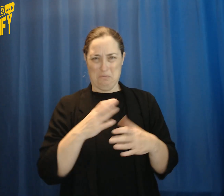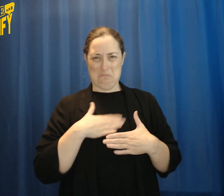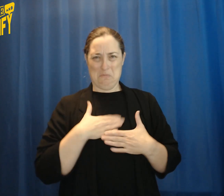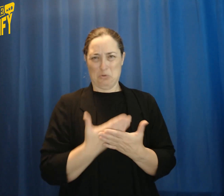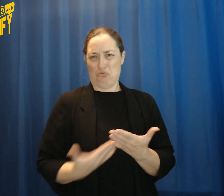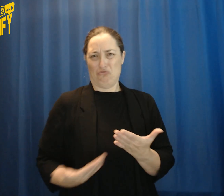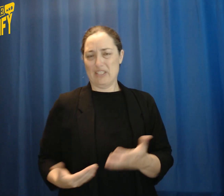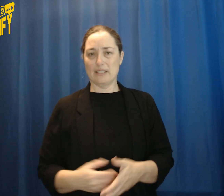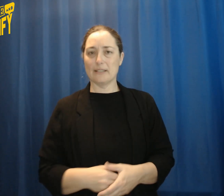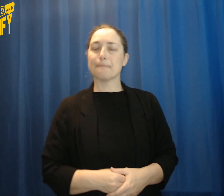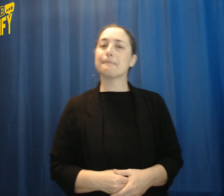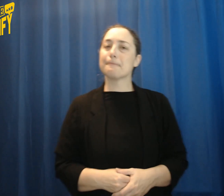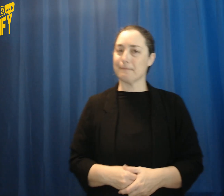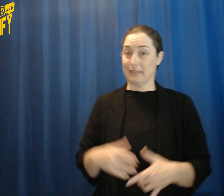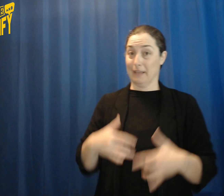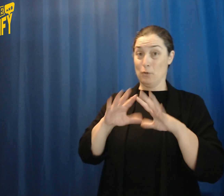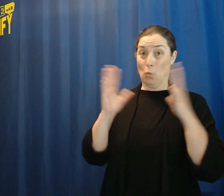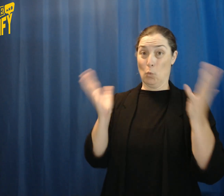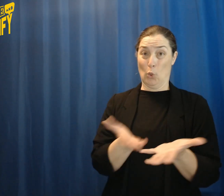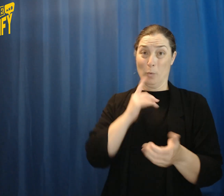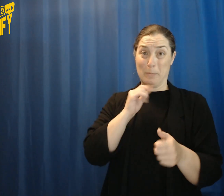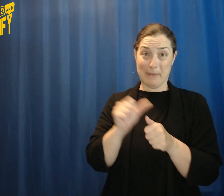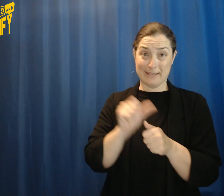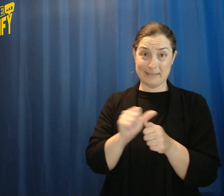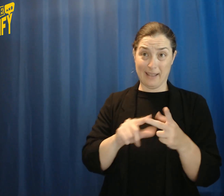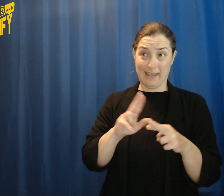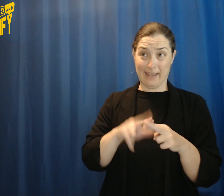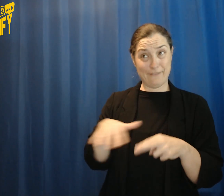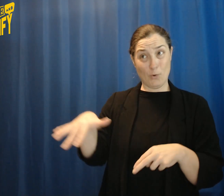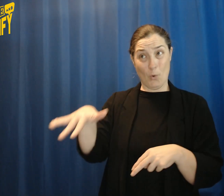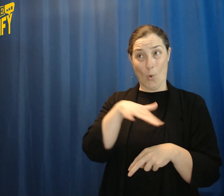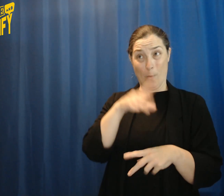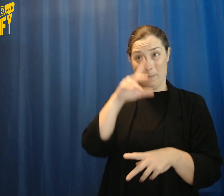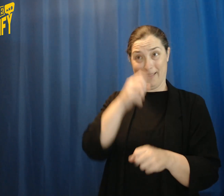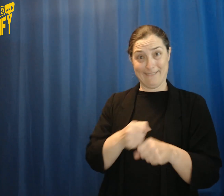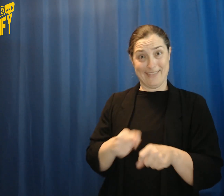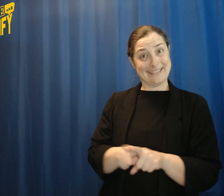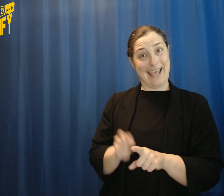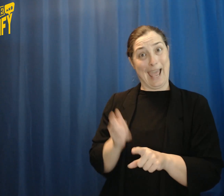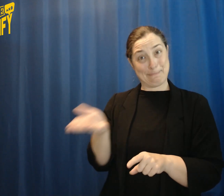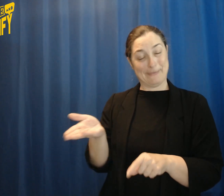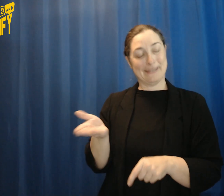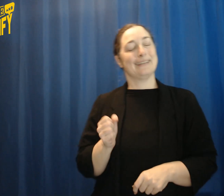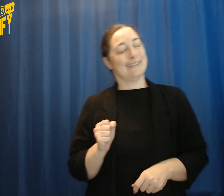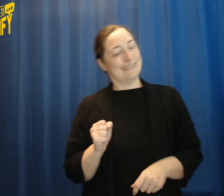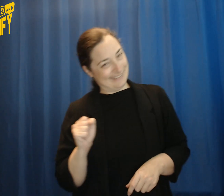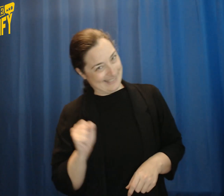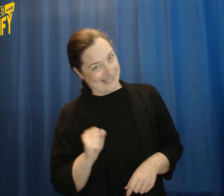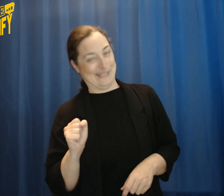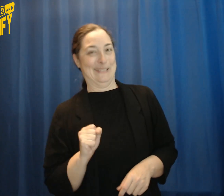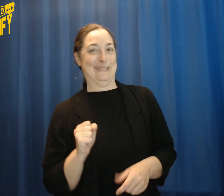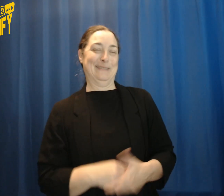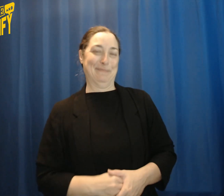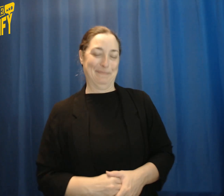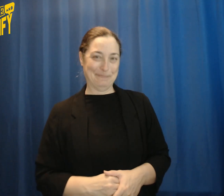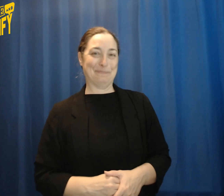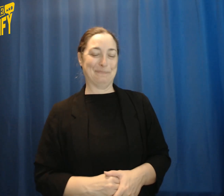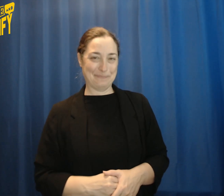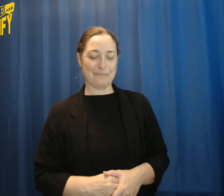like the world would be better if everybody took that view. It would be handy, yes. Yes, yeah. I met you when